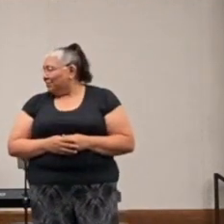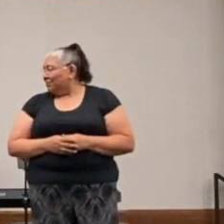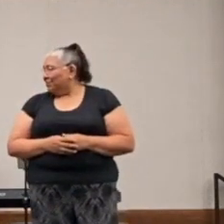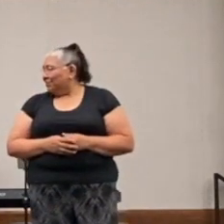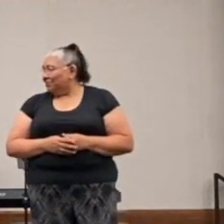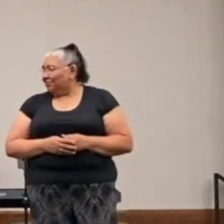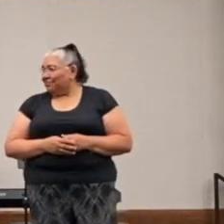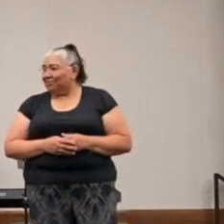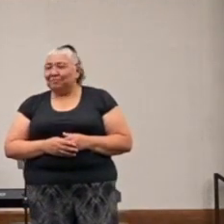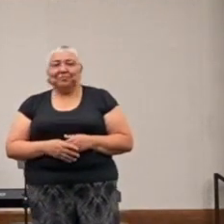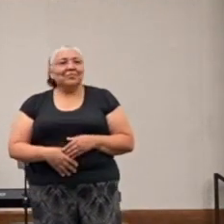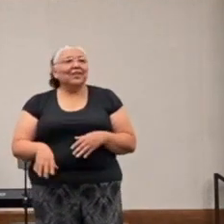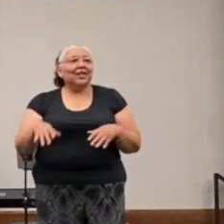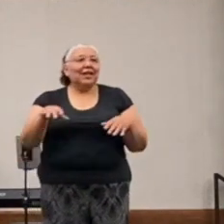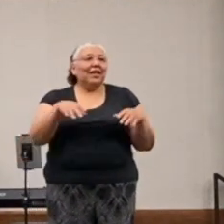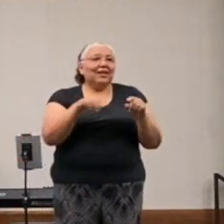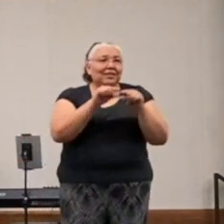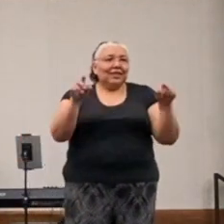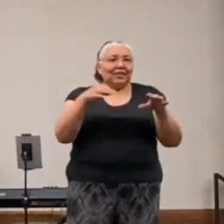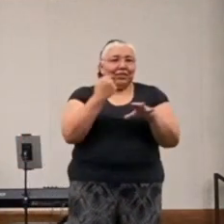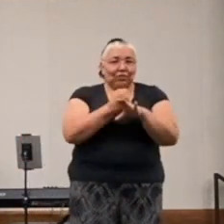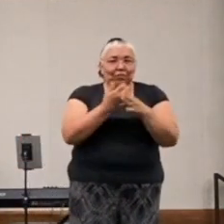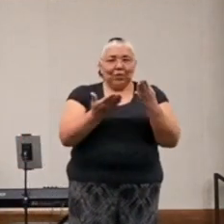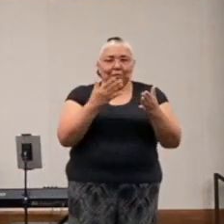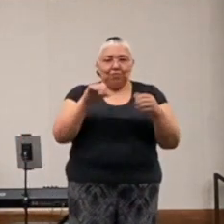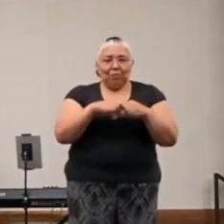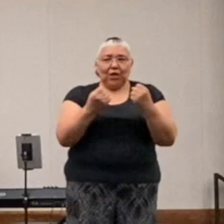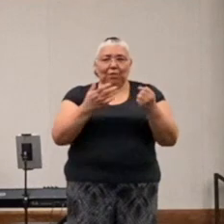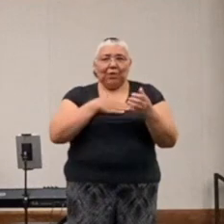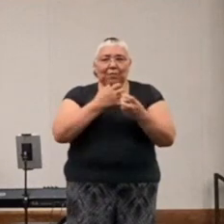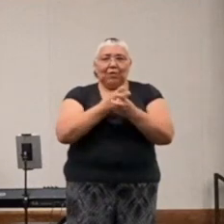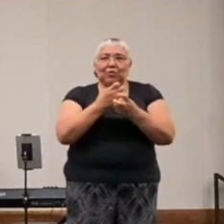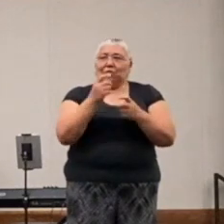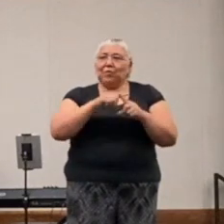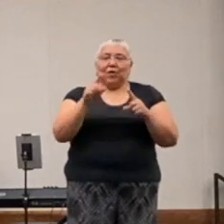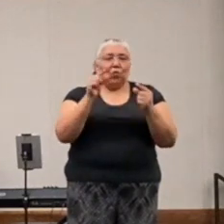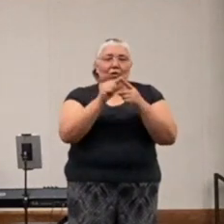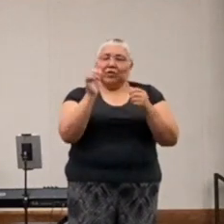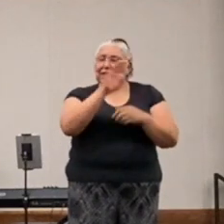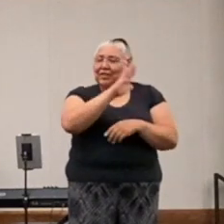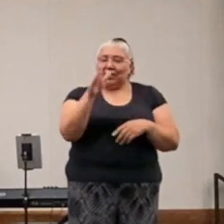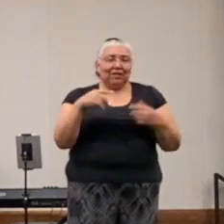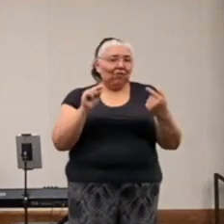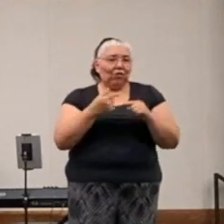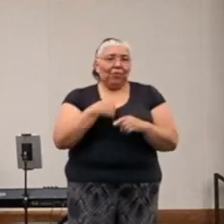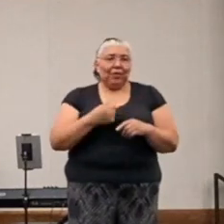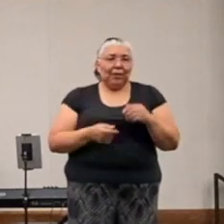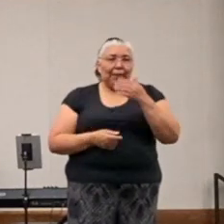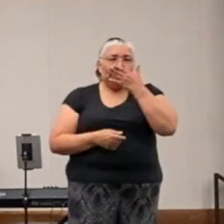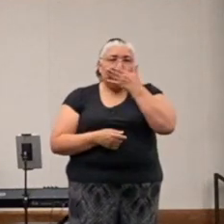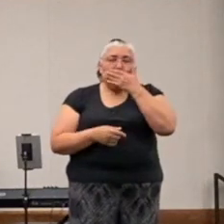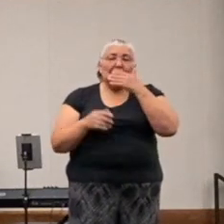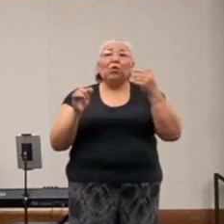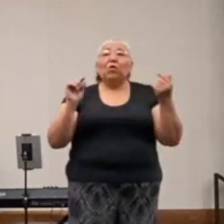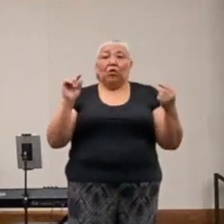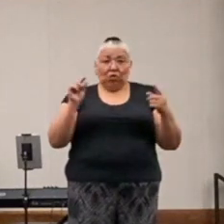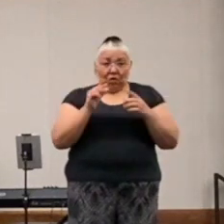Back. All right. Sticks and stones may break my bones, but words can never hurt me, right? Words hurt, don't